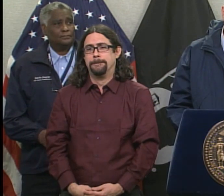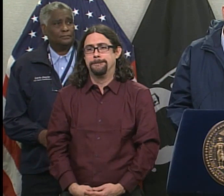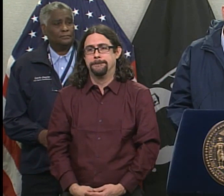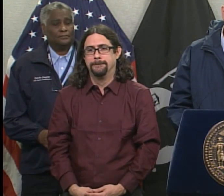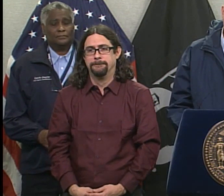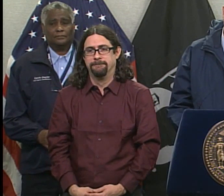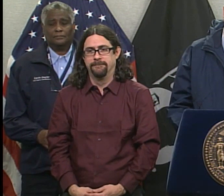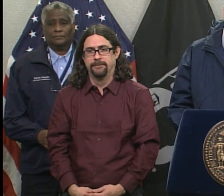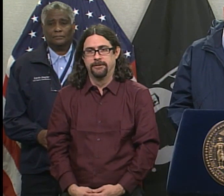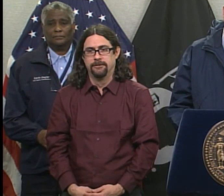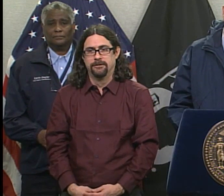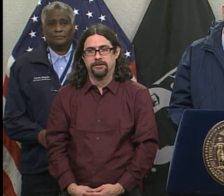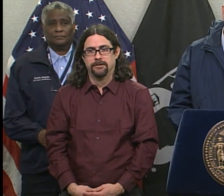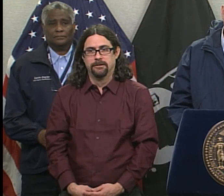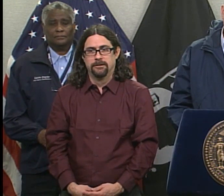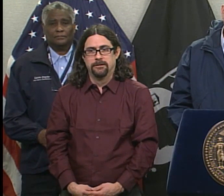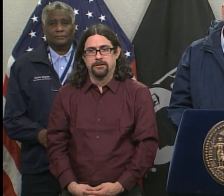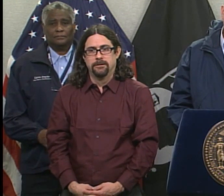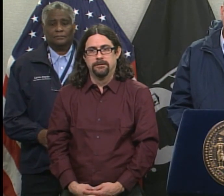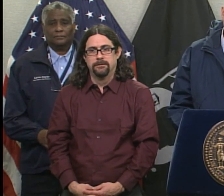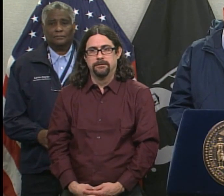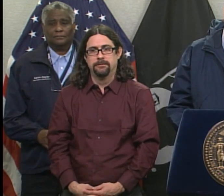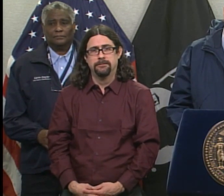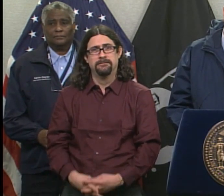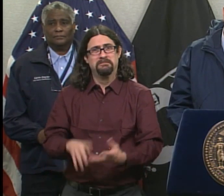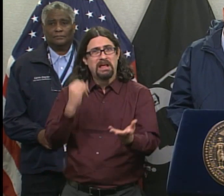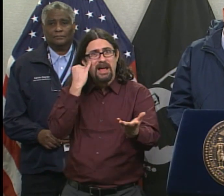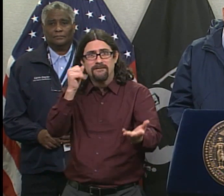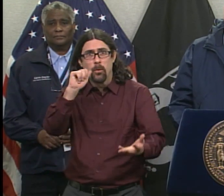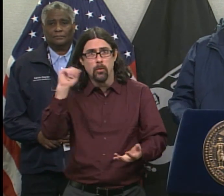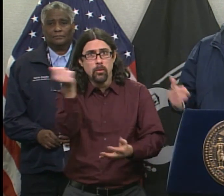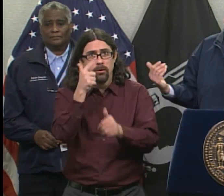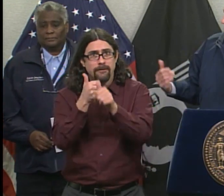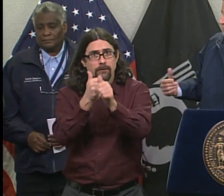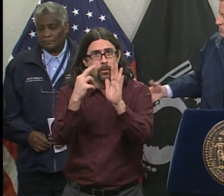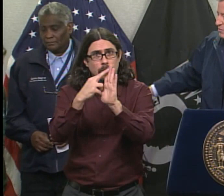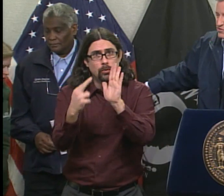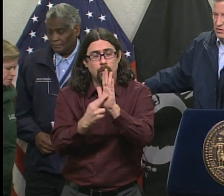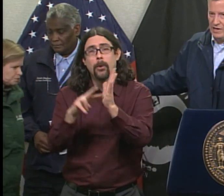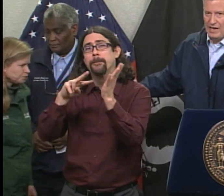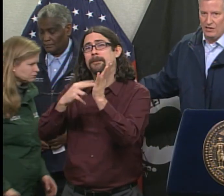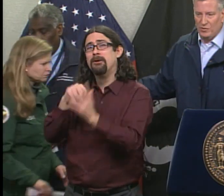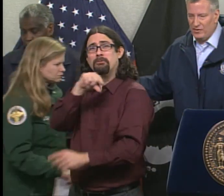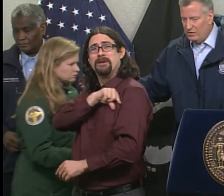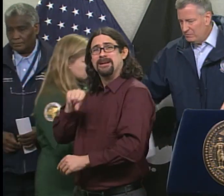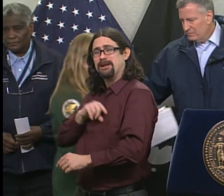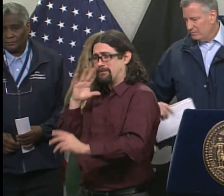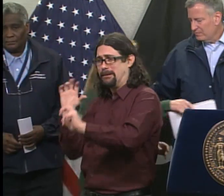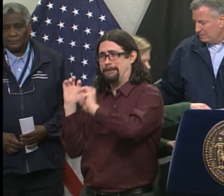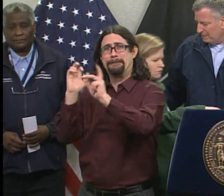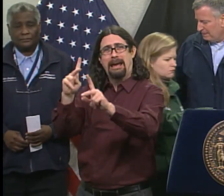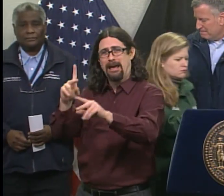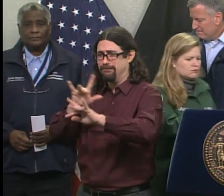car, if everyone puts snow in the middle of the street, they're actually going to be making it worse for themselves. Let Sanitation Commissioner add a little bit there.